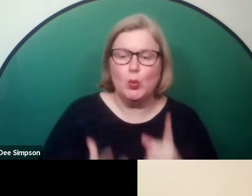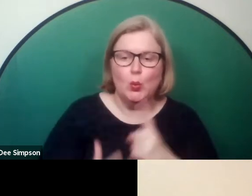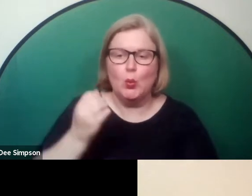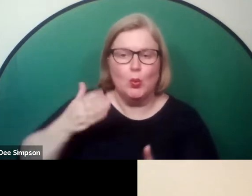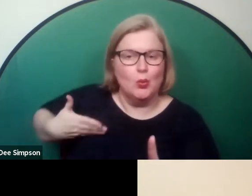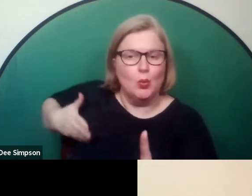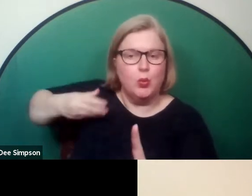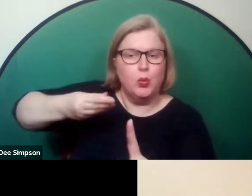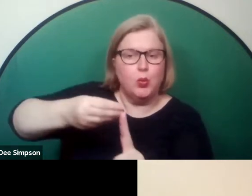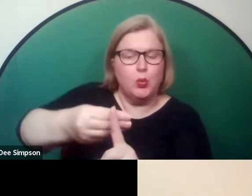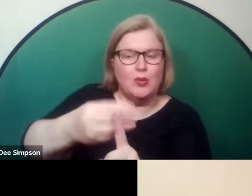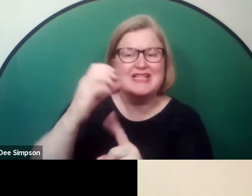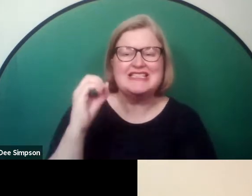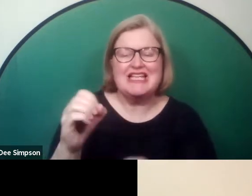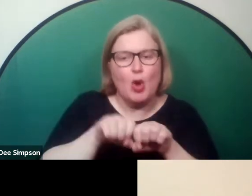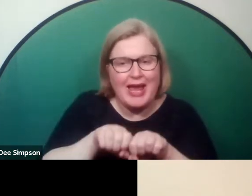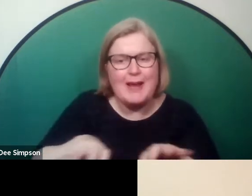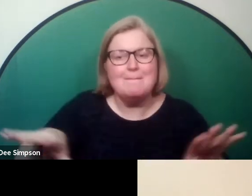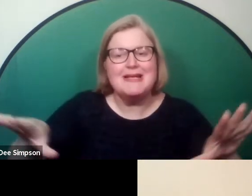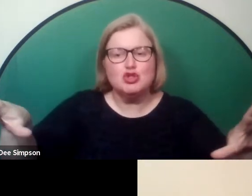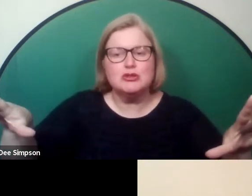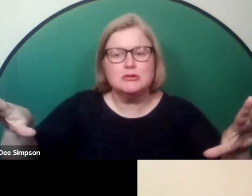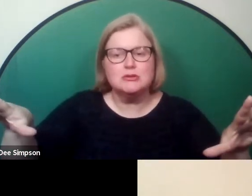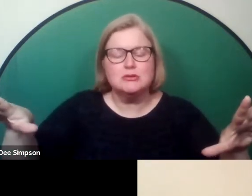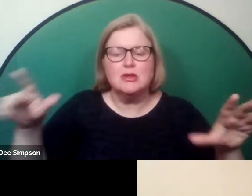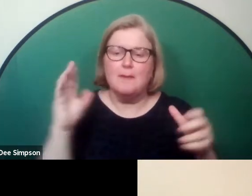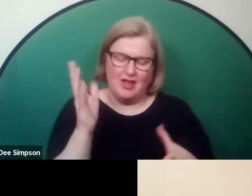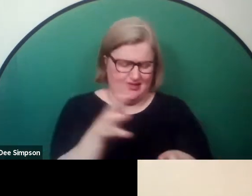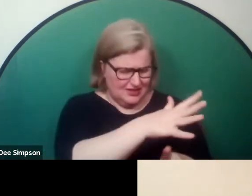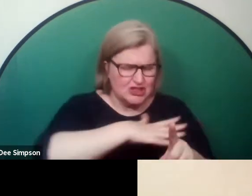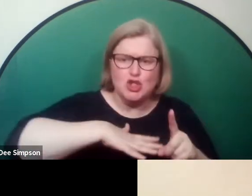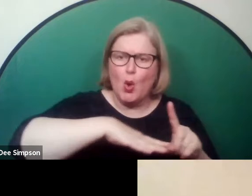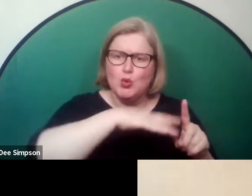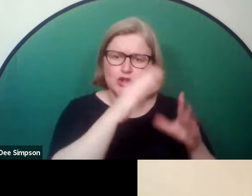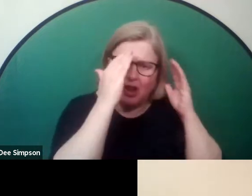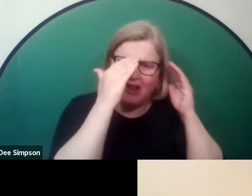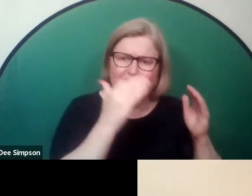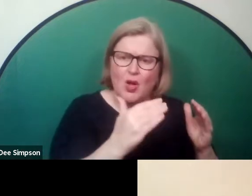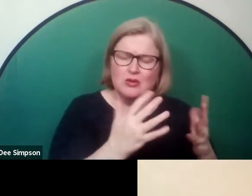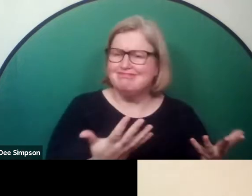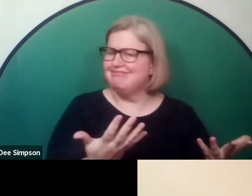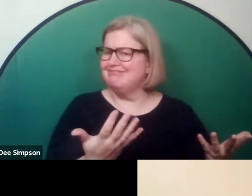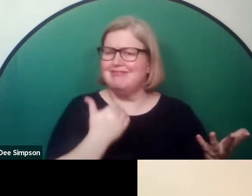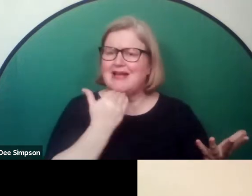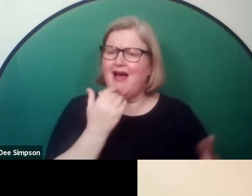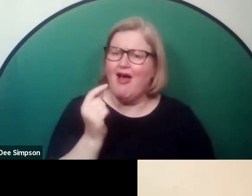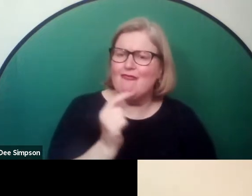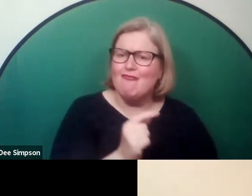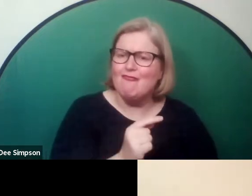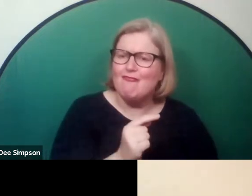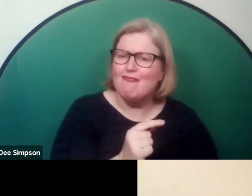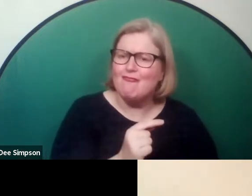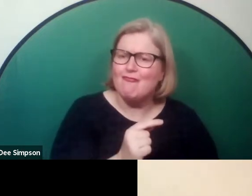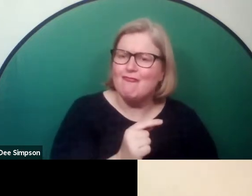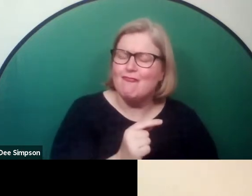of emission. The social part is lacking. And that is where we have to come in. And you're very, very